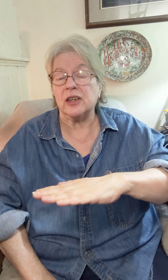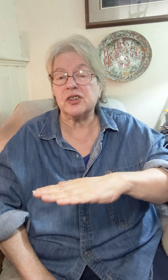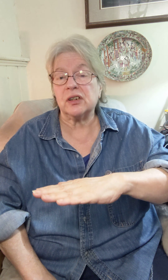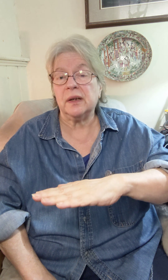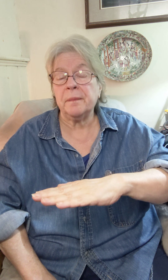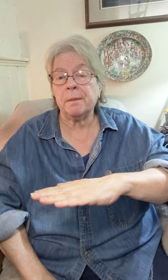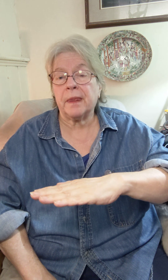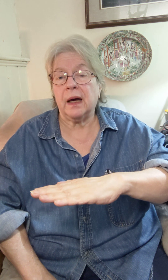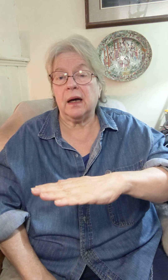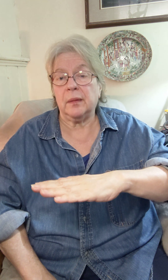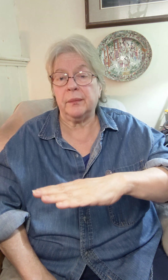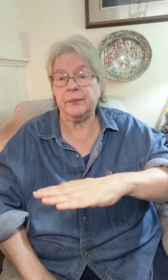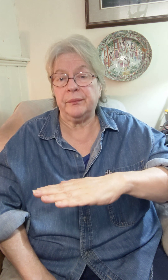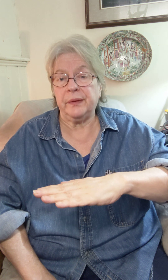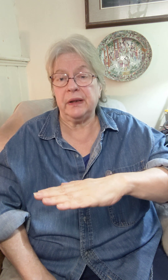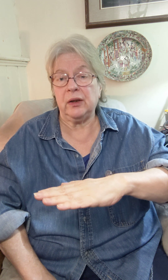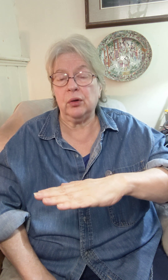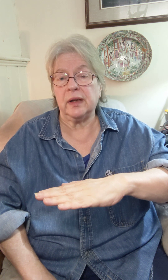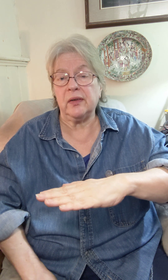watched. In the old days,